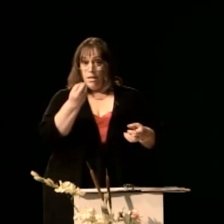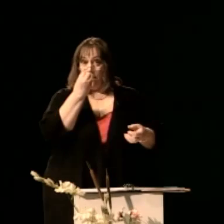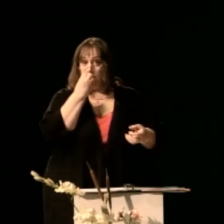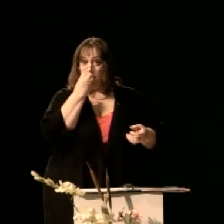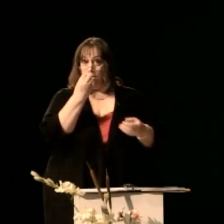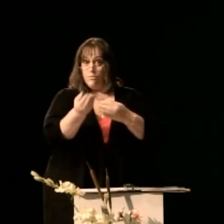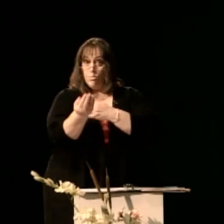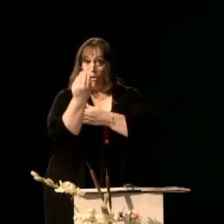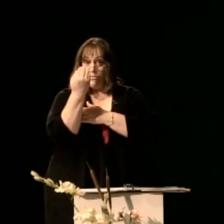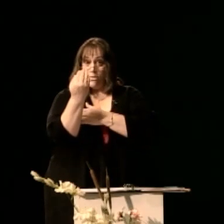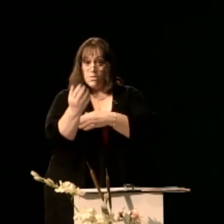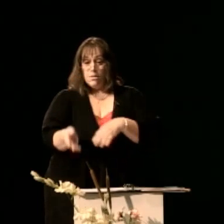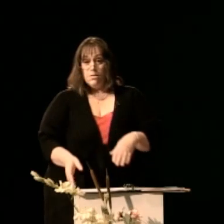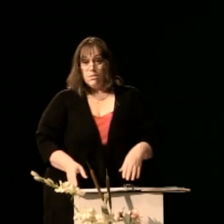to eat for breakfast?